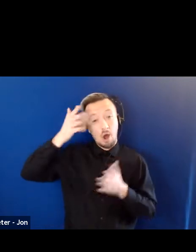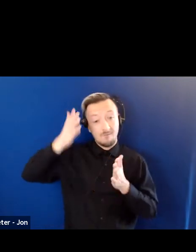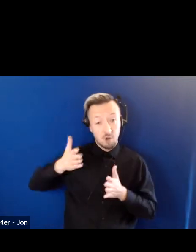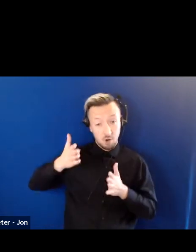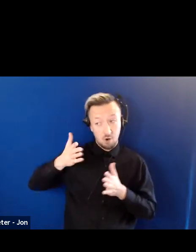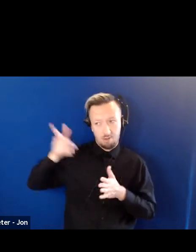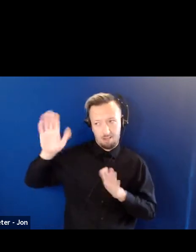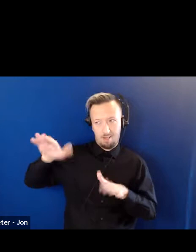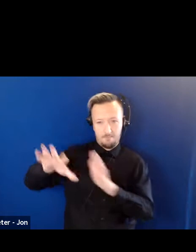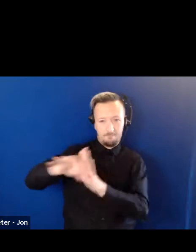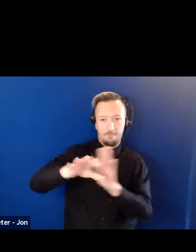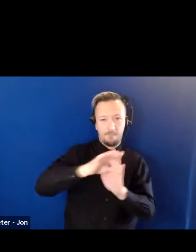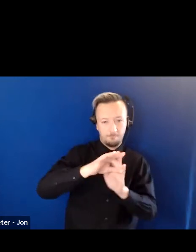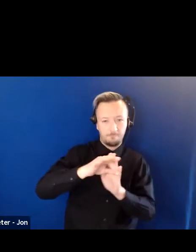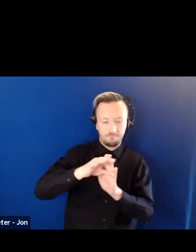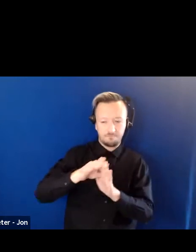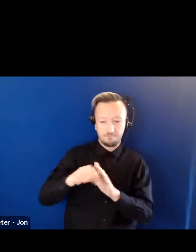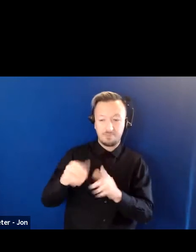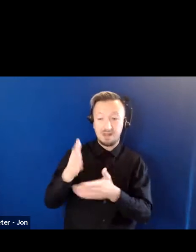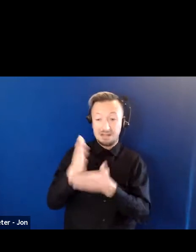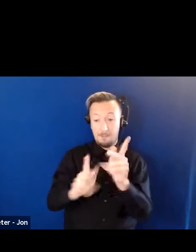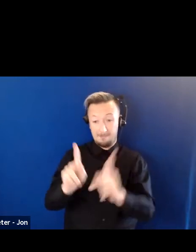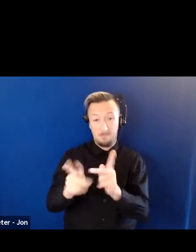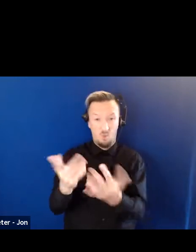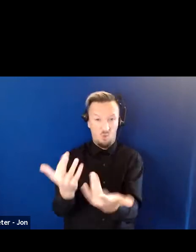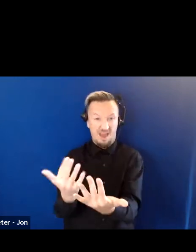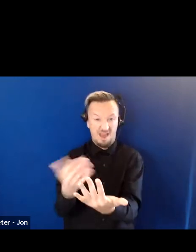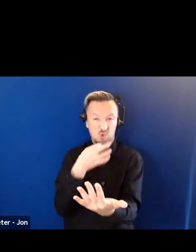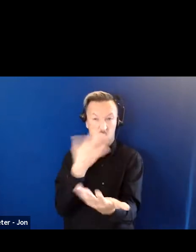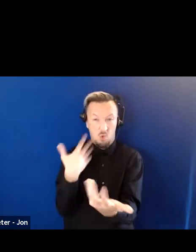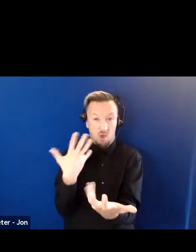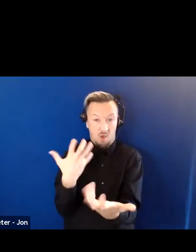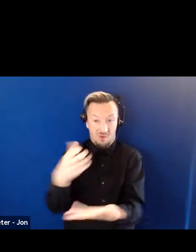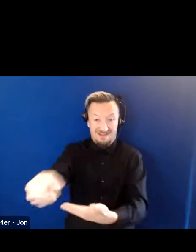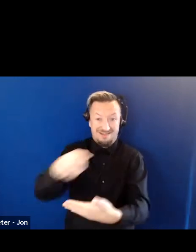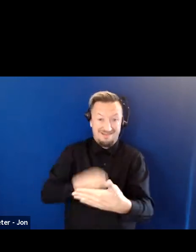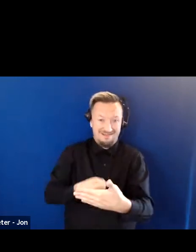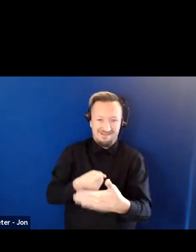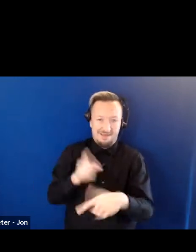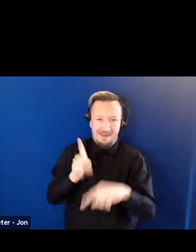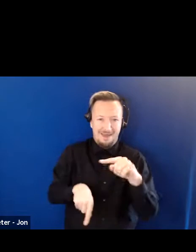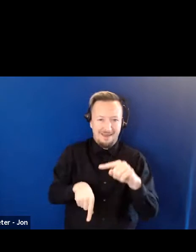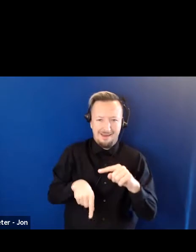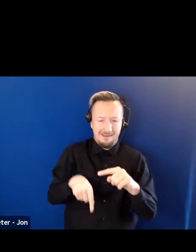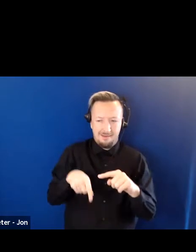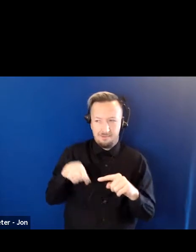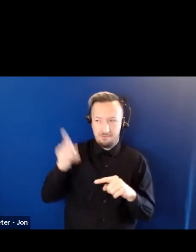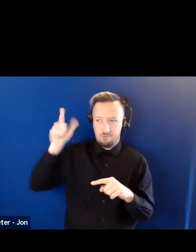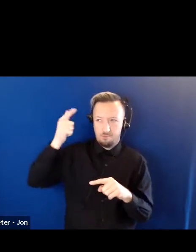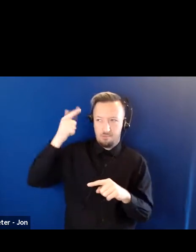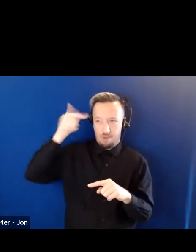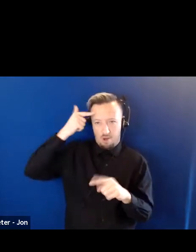waiting, and that has been an issue for Georgia for quite some time. We have people who have been waiting over a